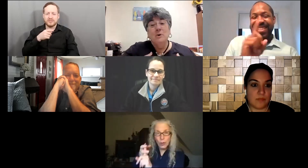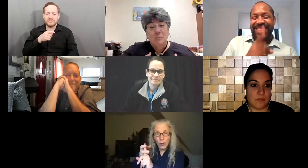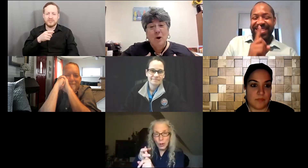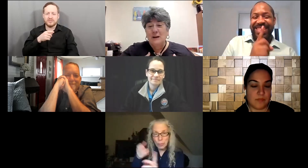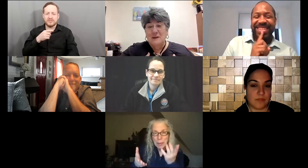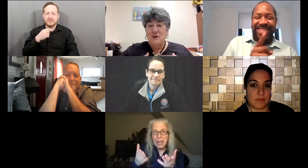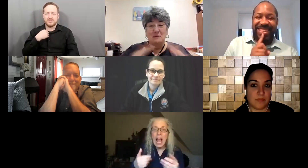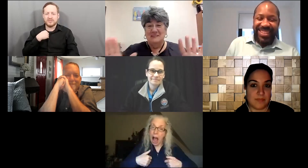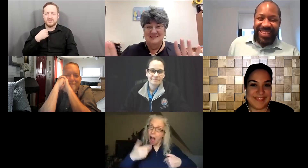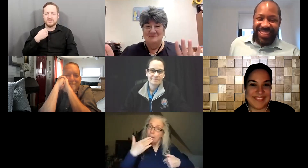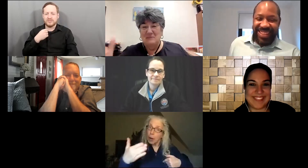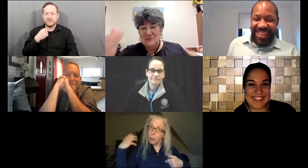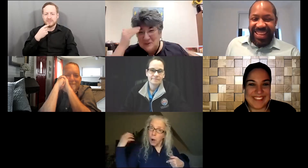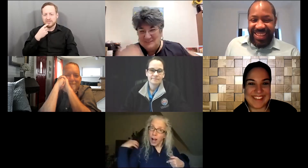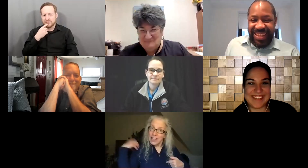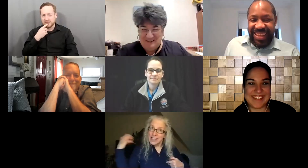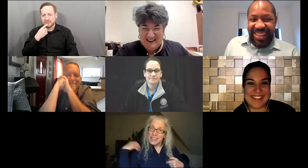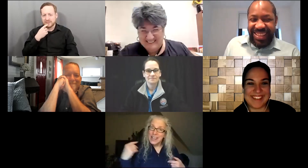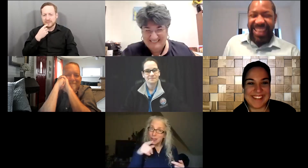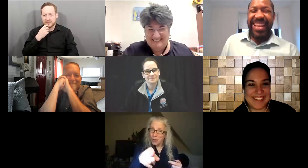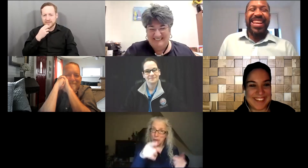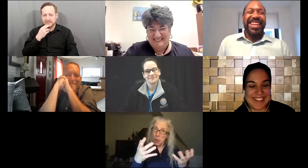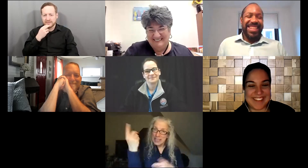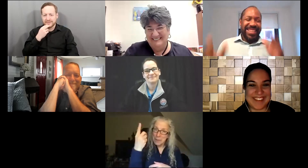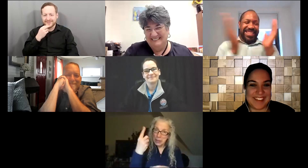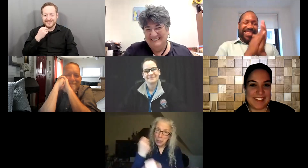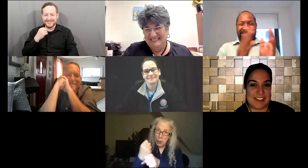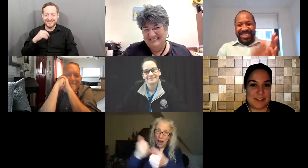I'm a good boss, I promise. Maybe you know someone.